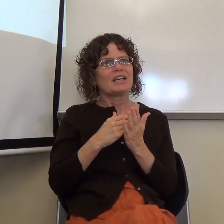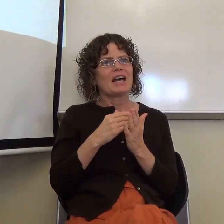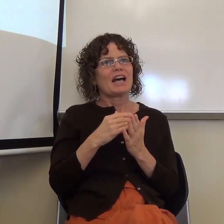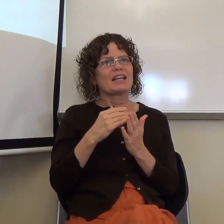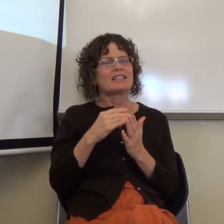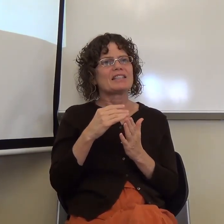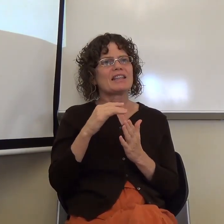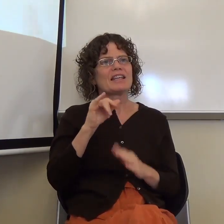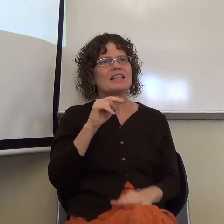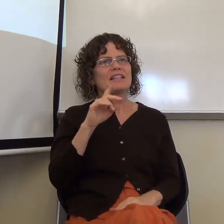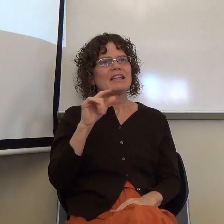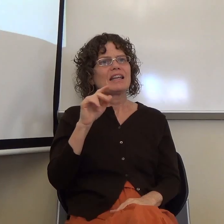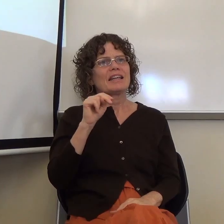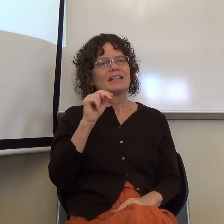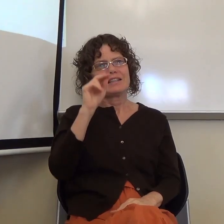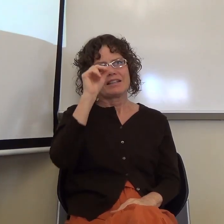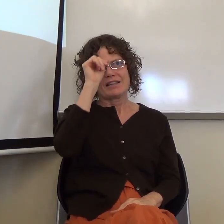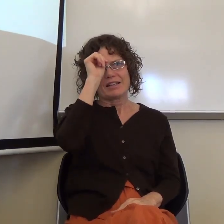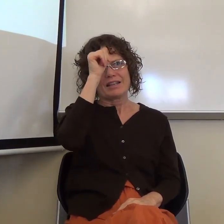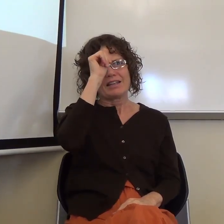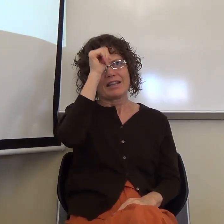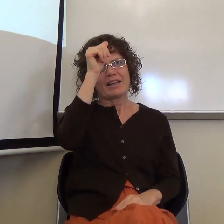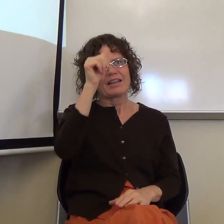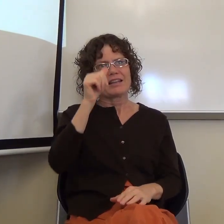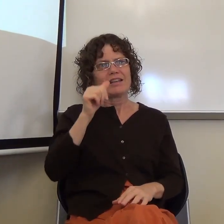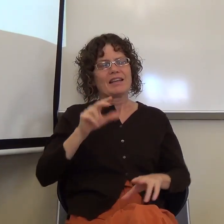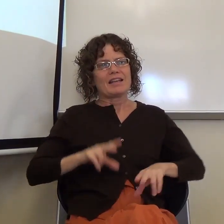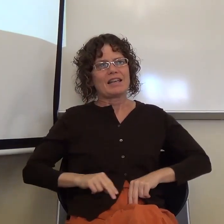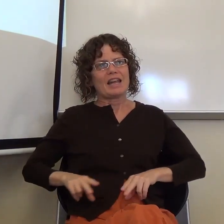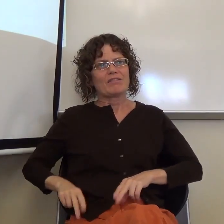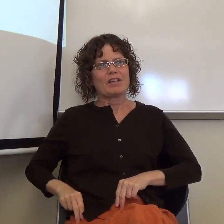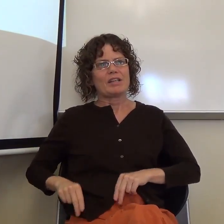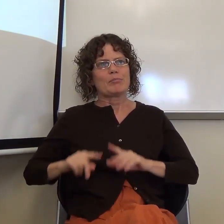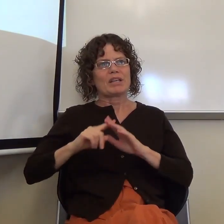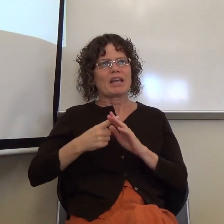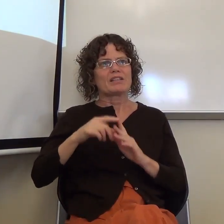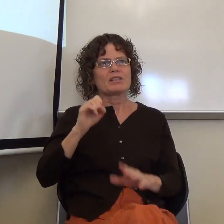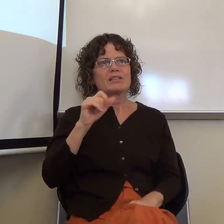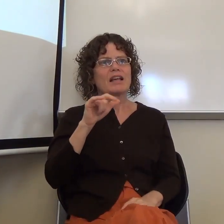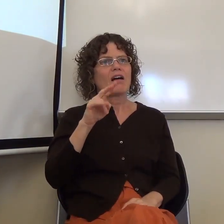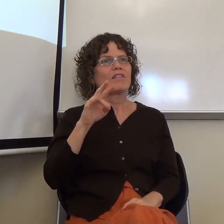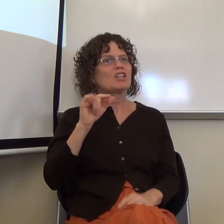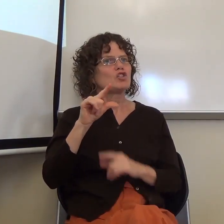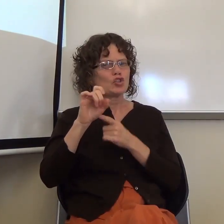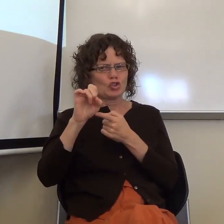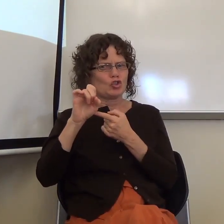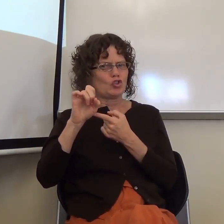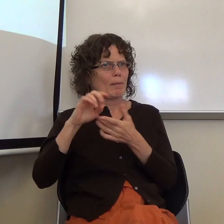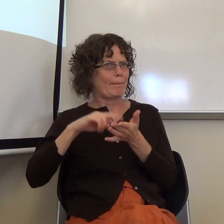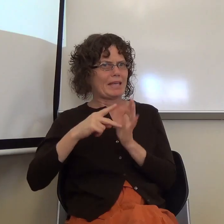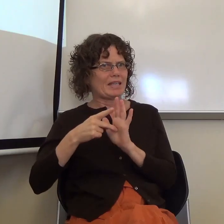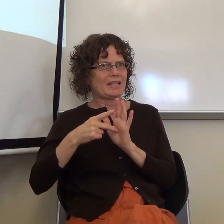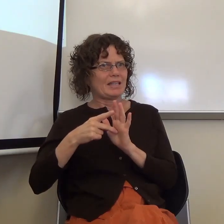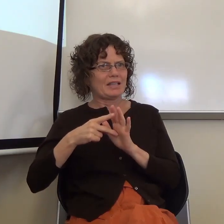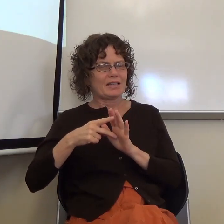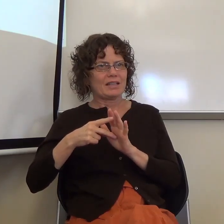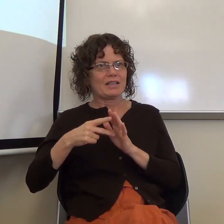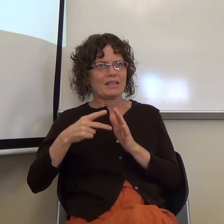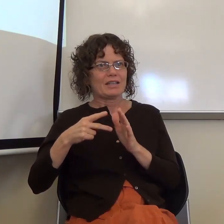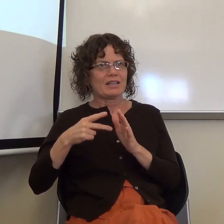to salvage, what does this word mean? Salvage. To pick up Gathered. Gathered it up, saved.